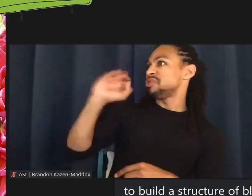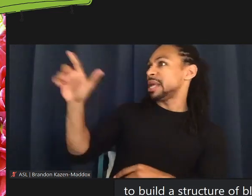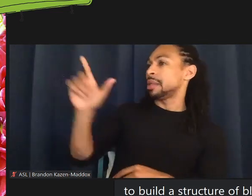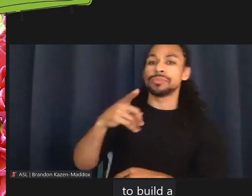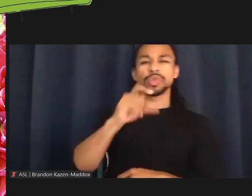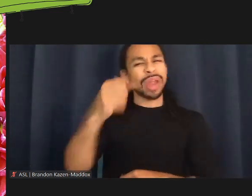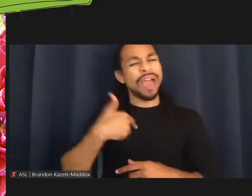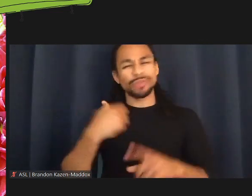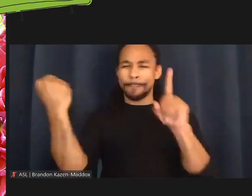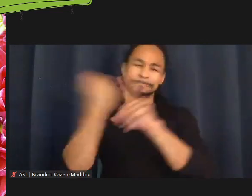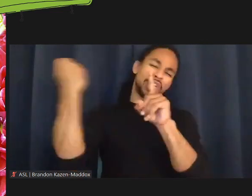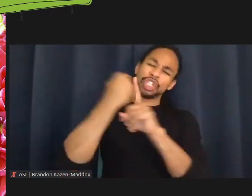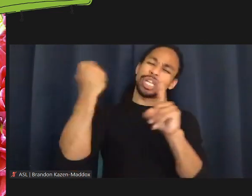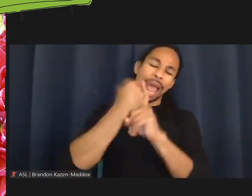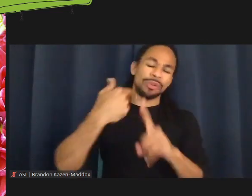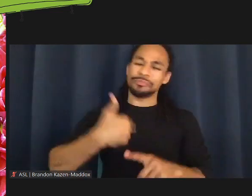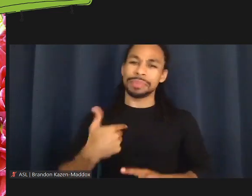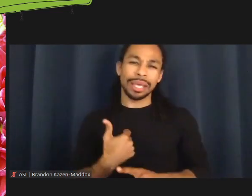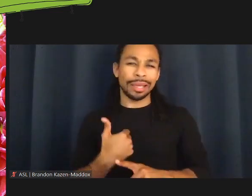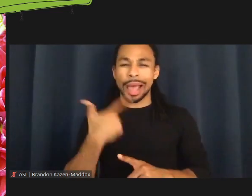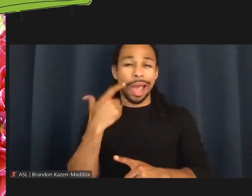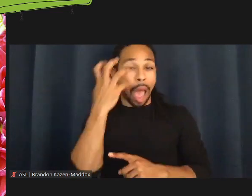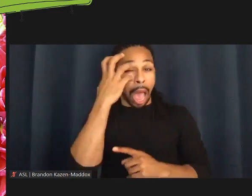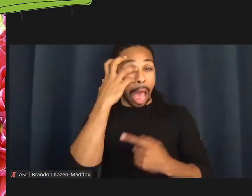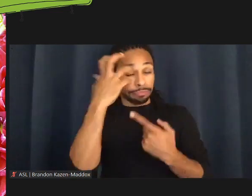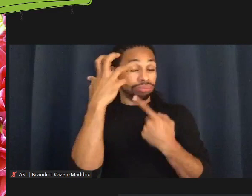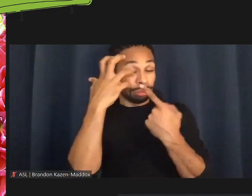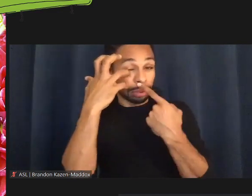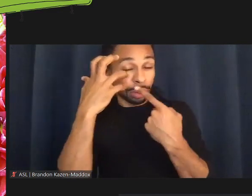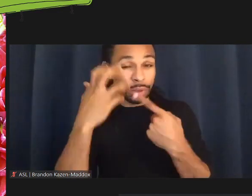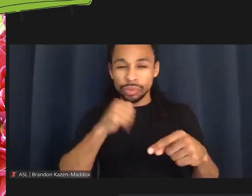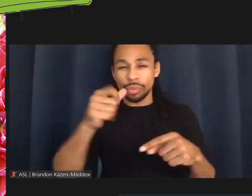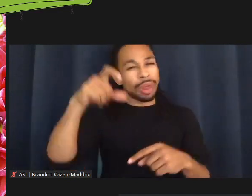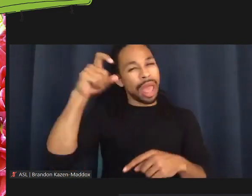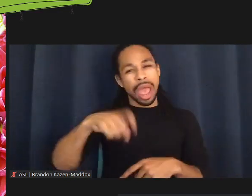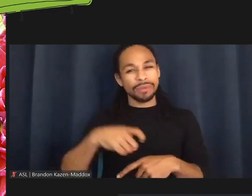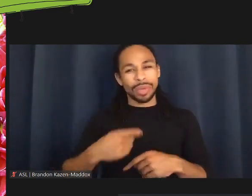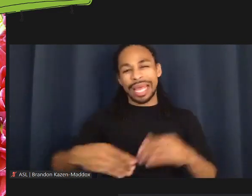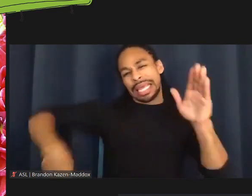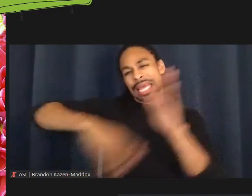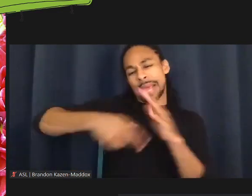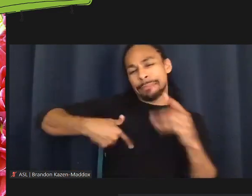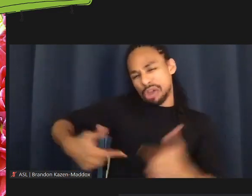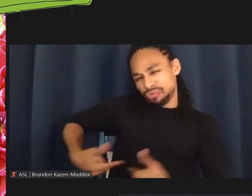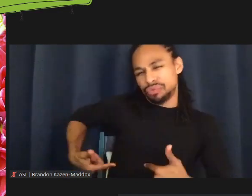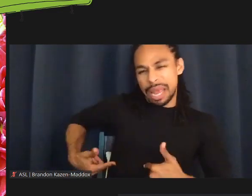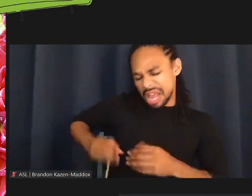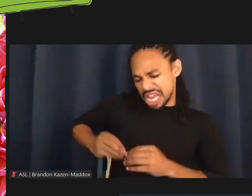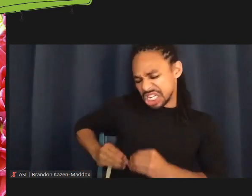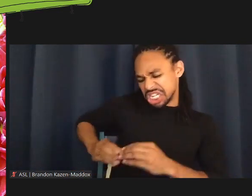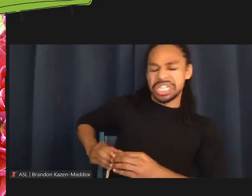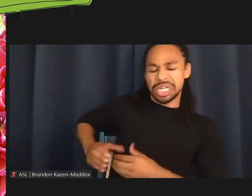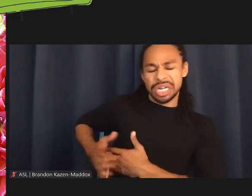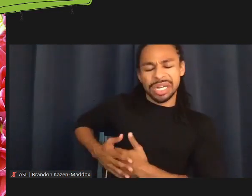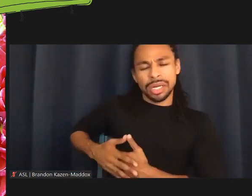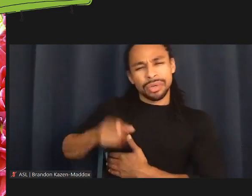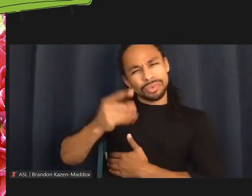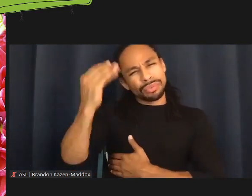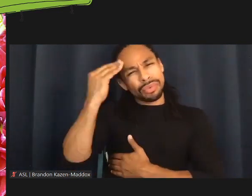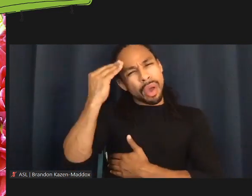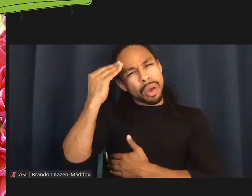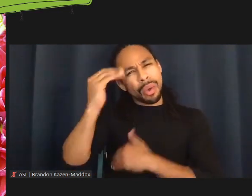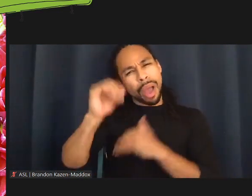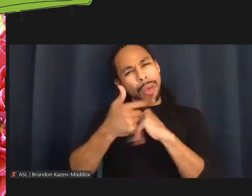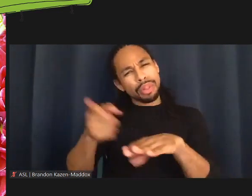A bruised eye like a swollen gourd, a kicked rib, the density of a smashed plum. Do you know how long